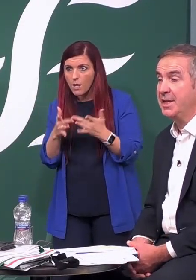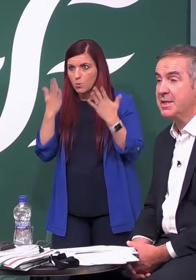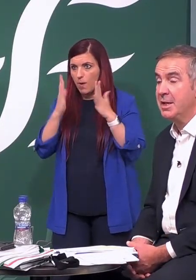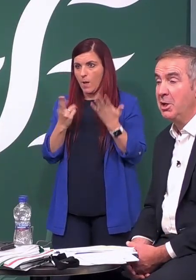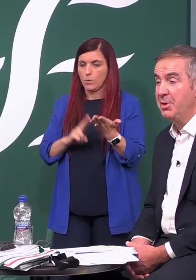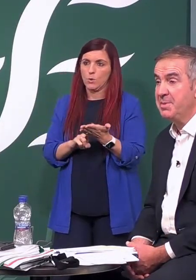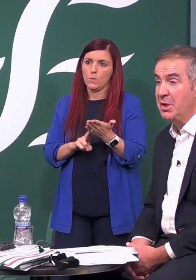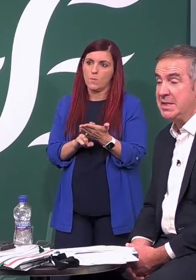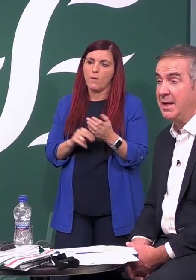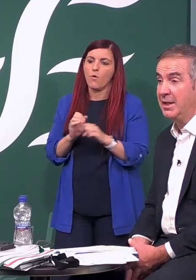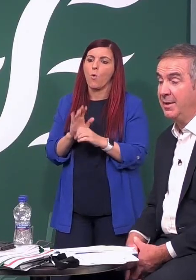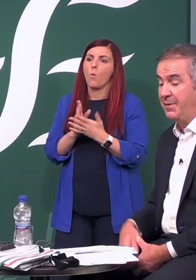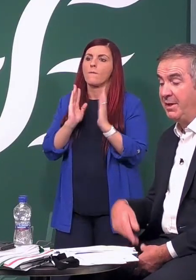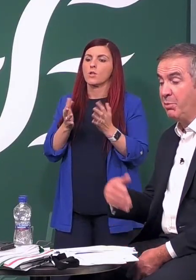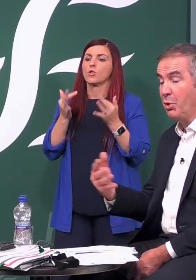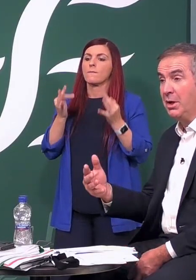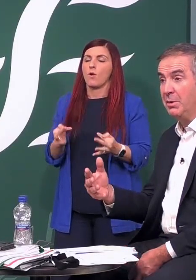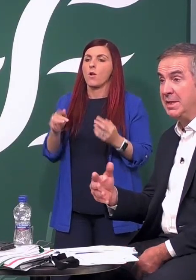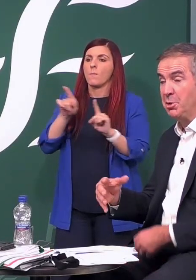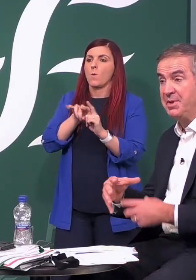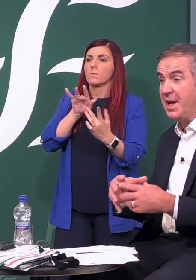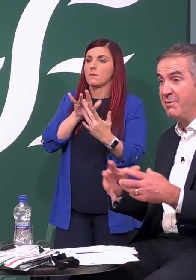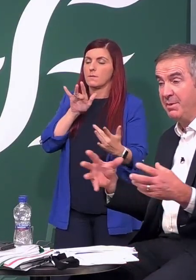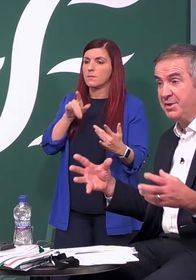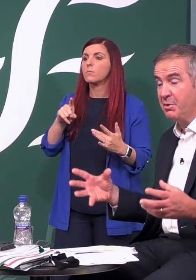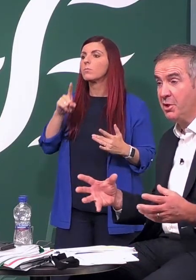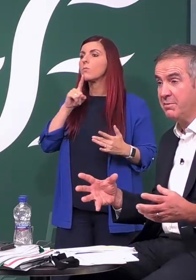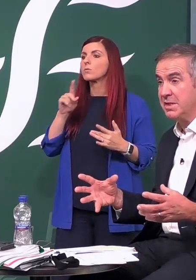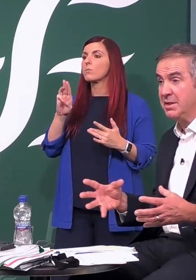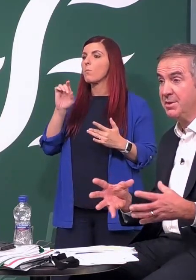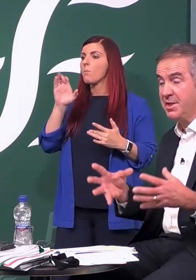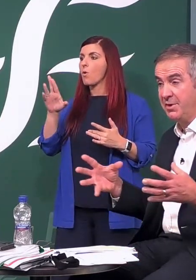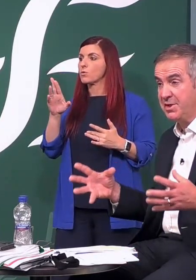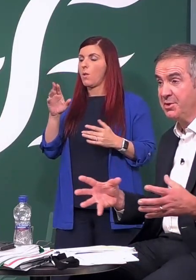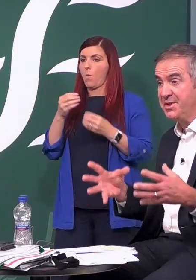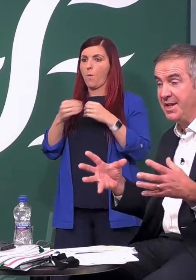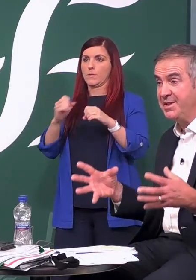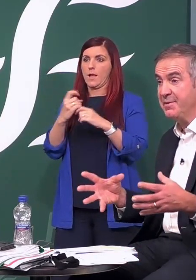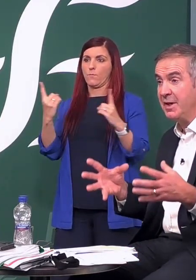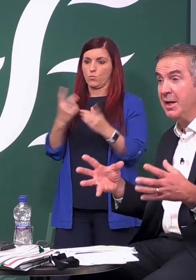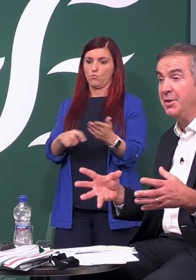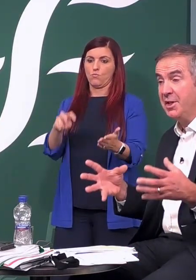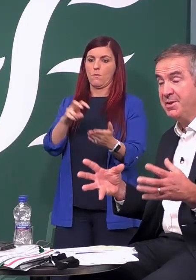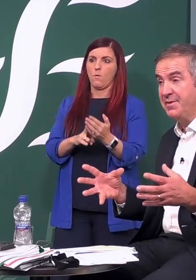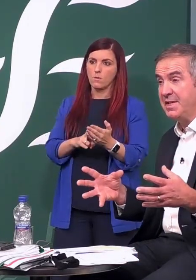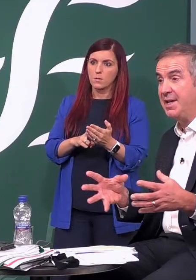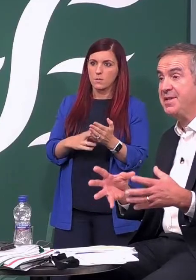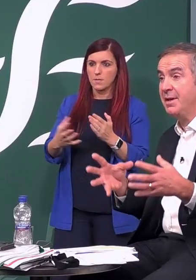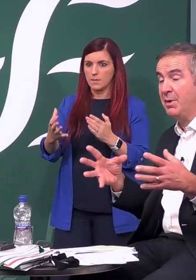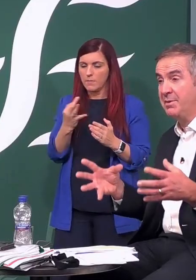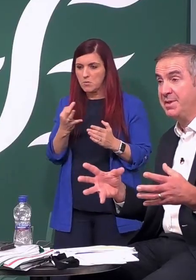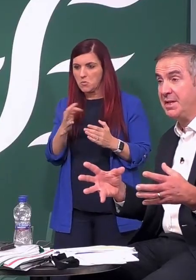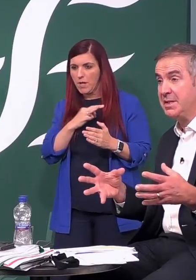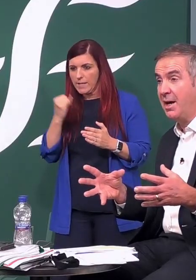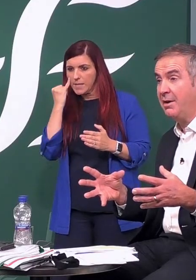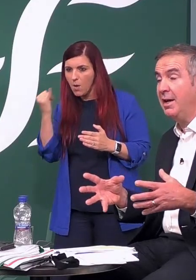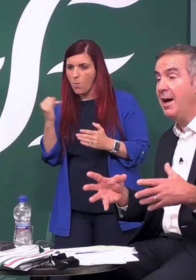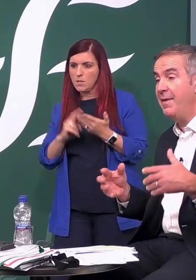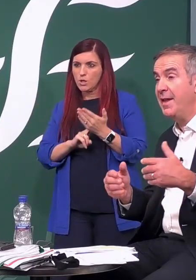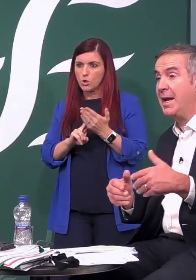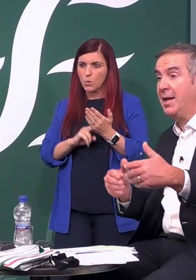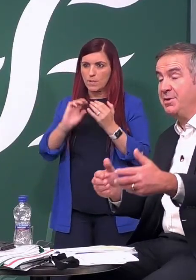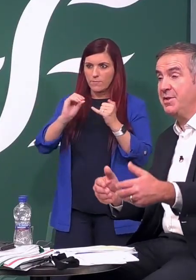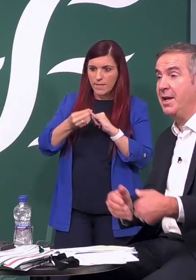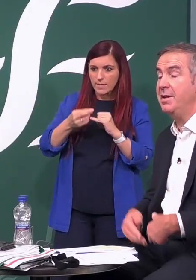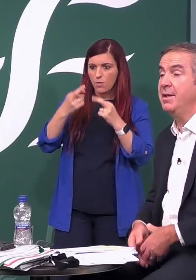close contacts. But as Paul said, the portal is open to everyone to record results. So it's given us a good sense of the use of the test and what the results are.